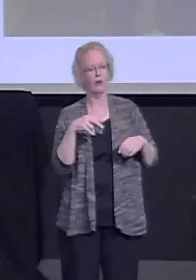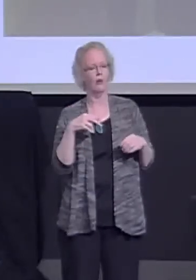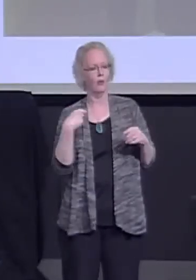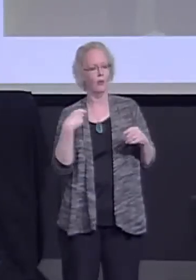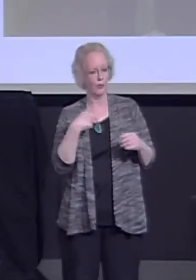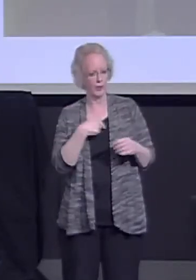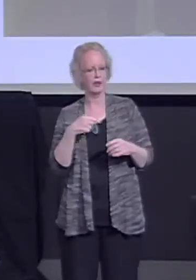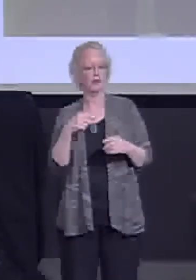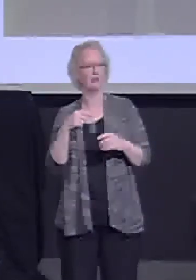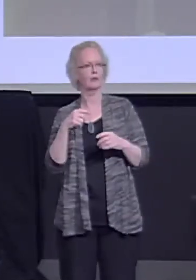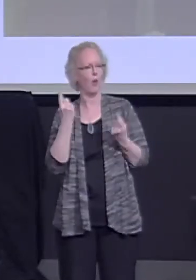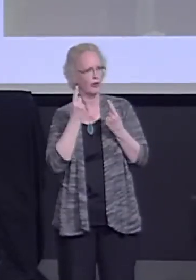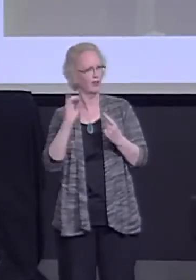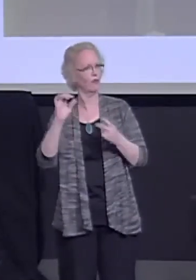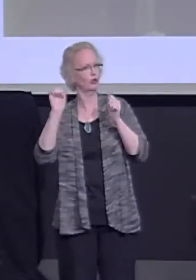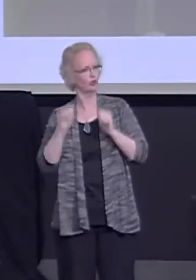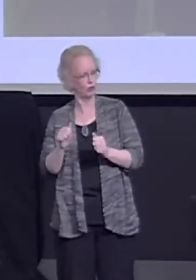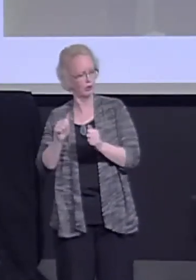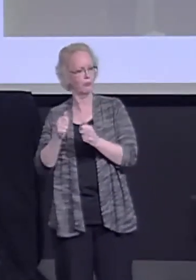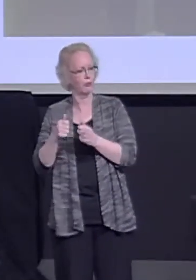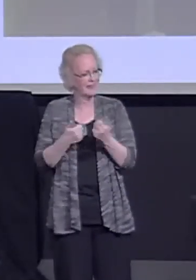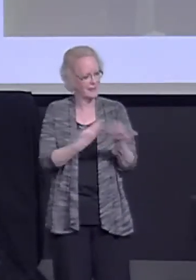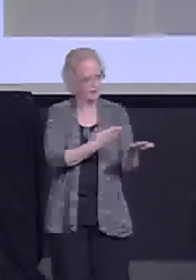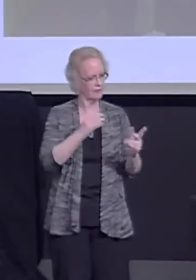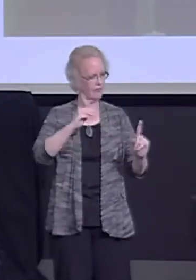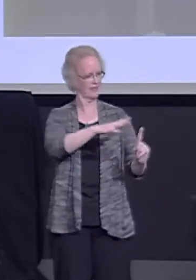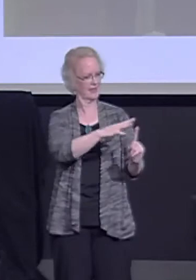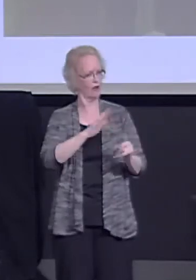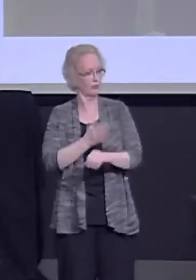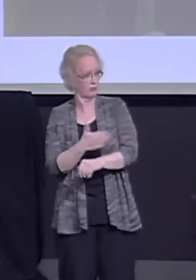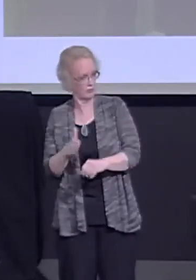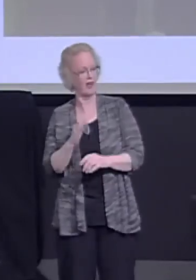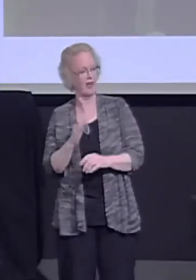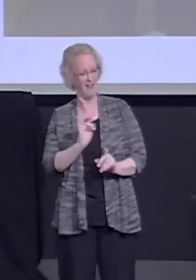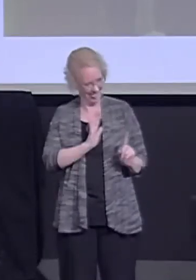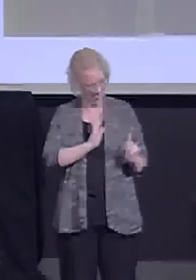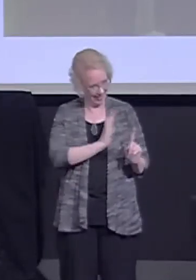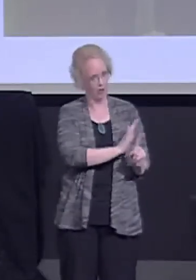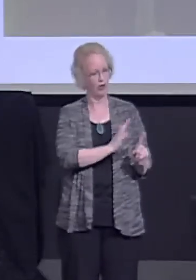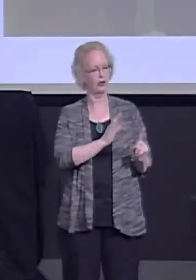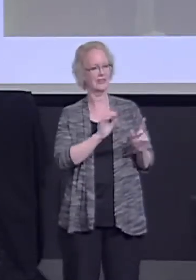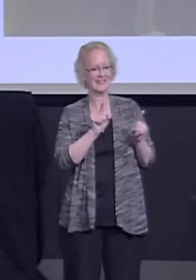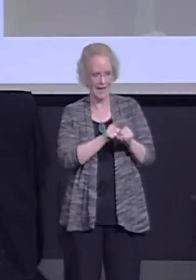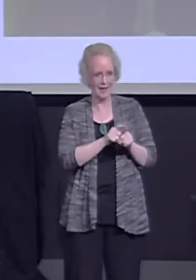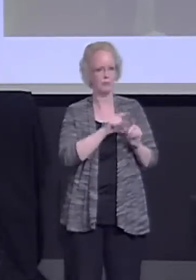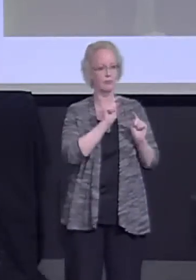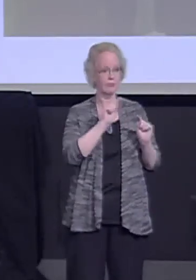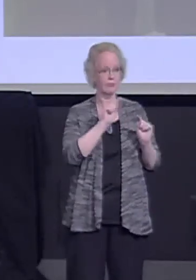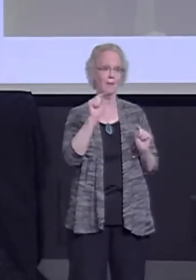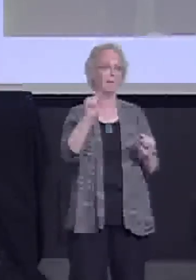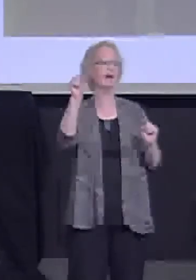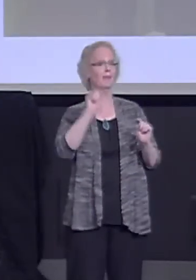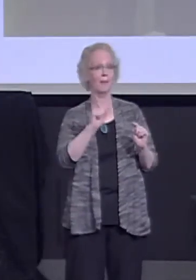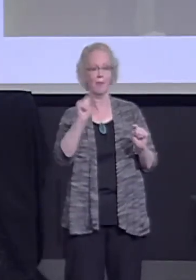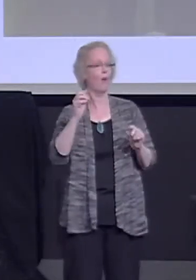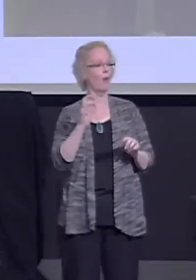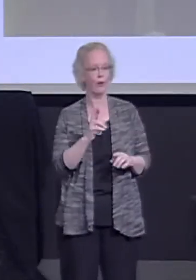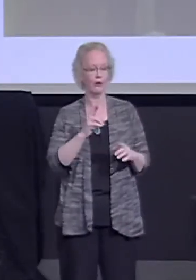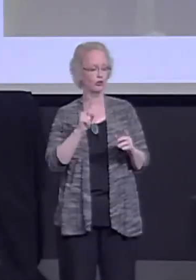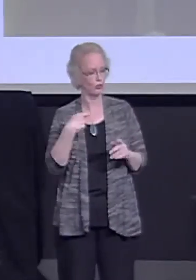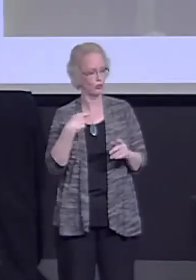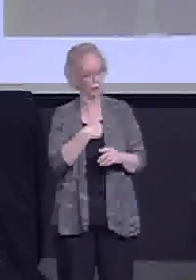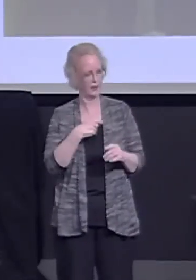we had to do the playback experiments, should we play back the idiosyncratic rhythms that they developed, or should we play back the ideal